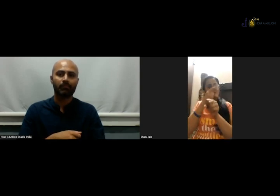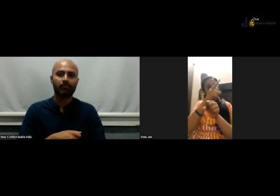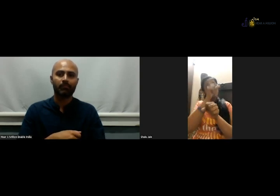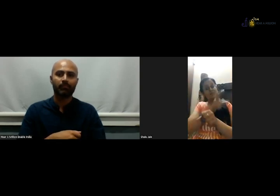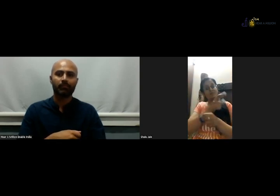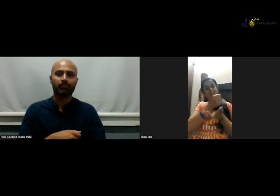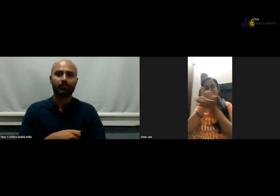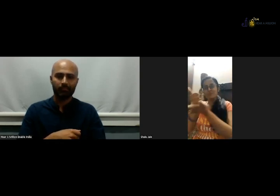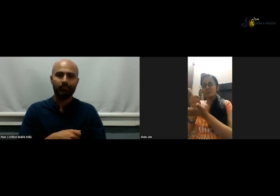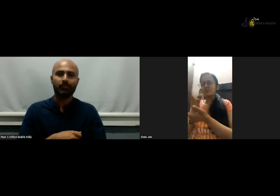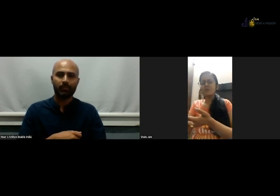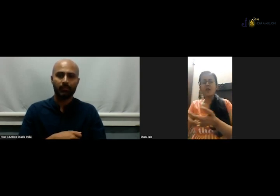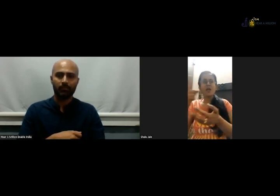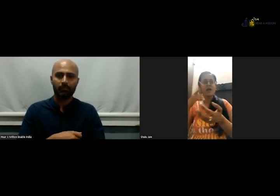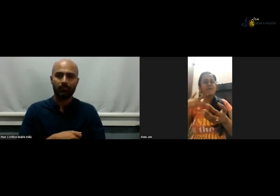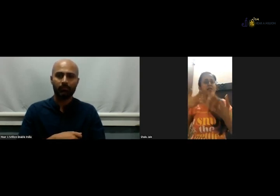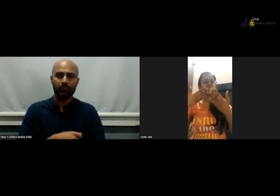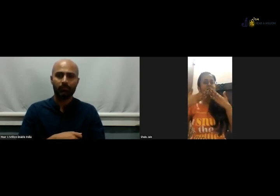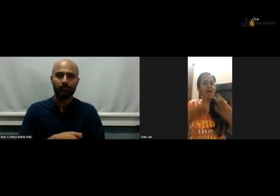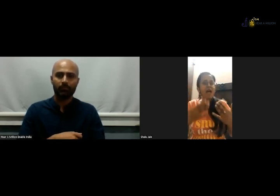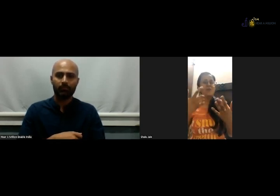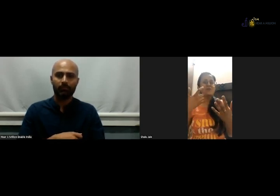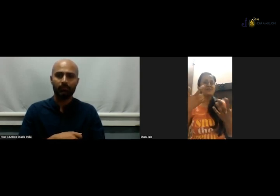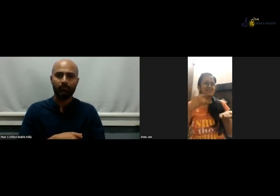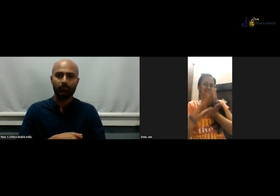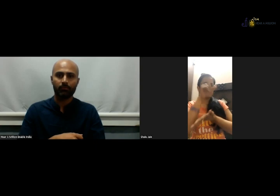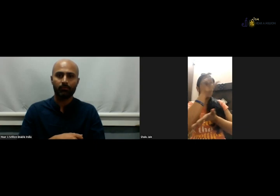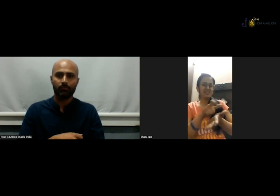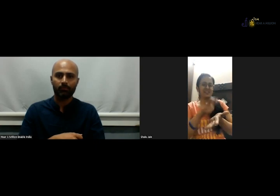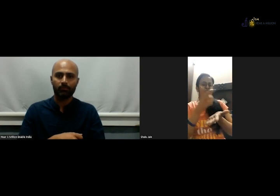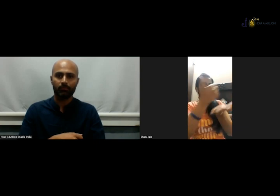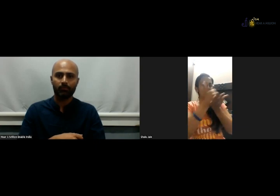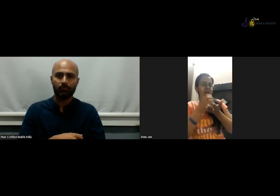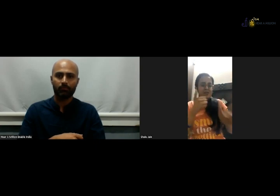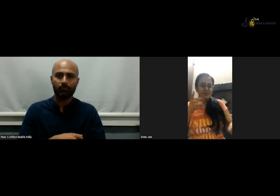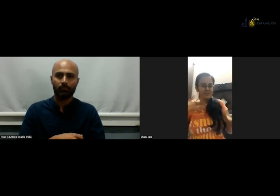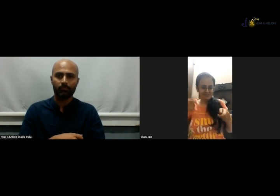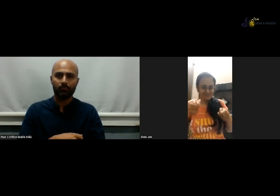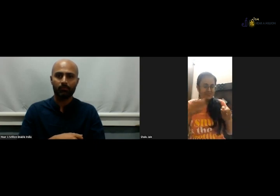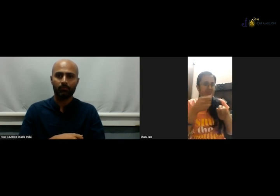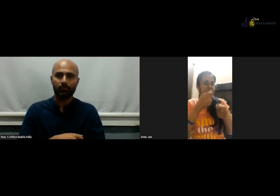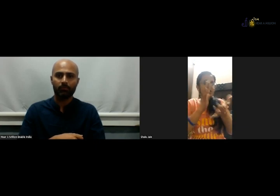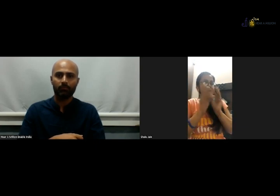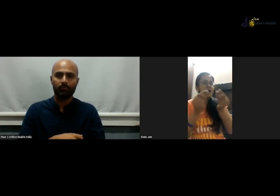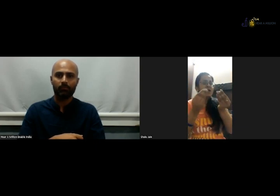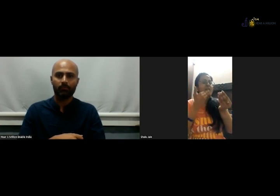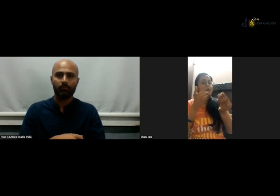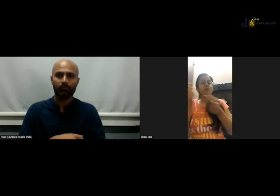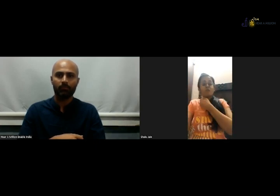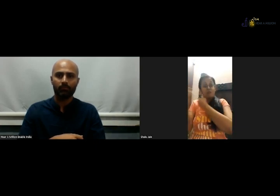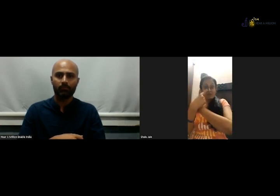That woman in at our airline, she was thanking that